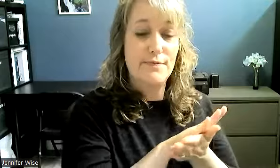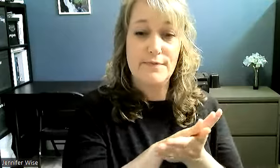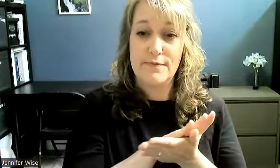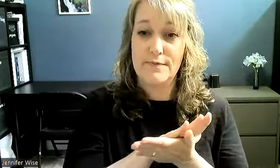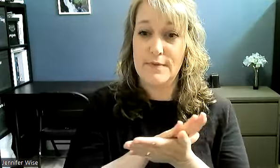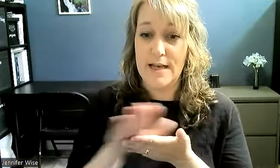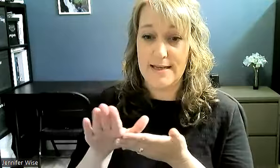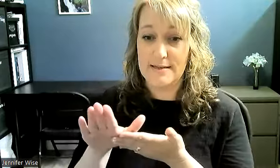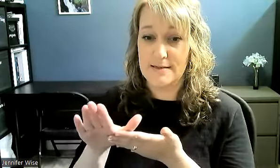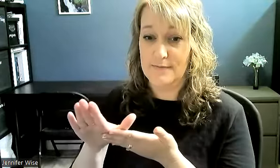Nice.